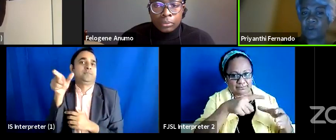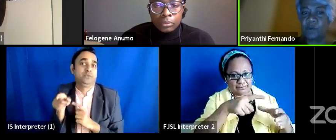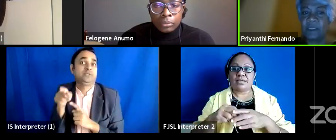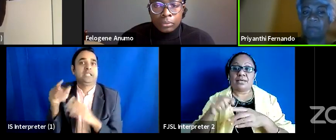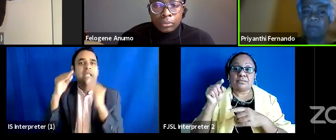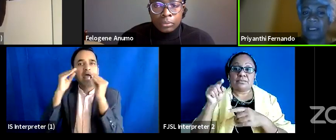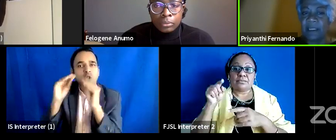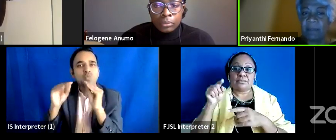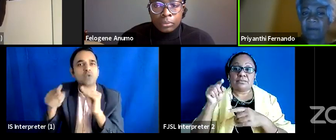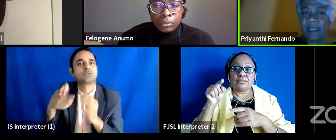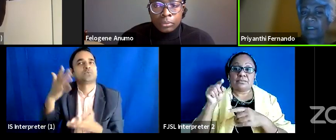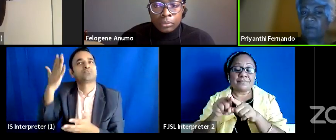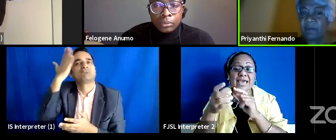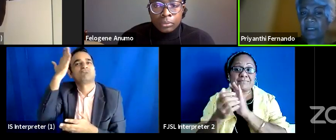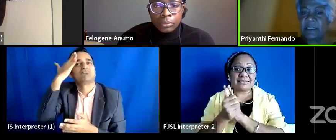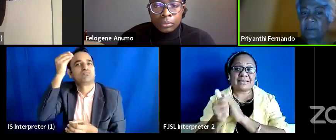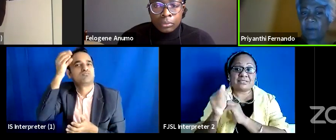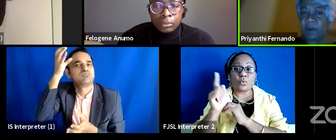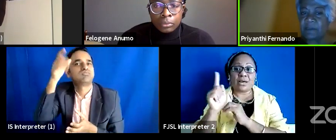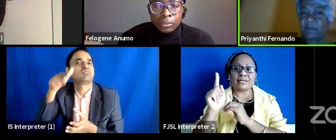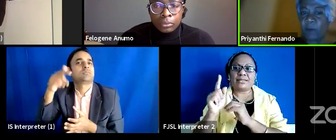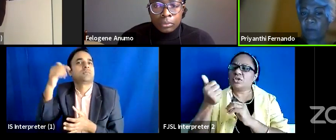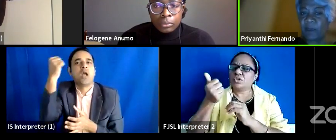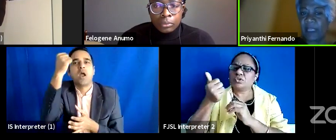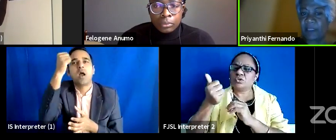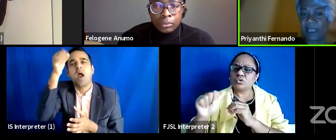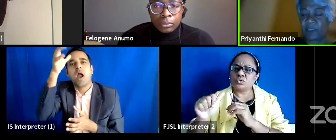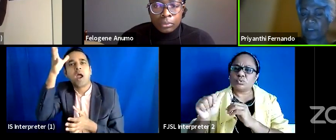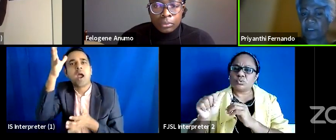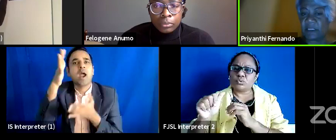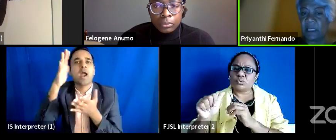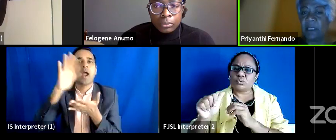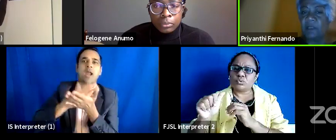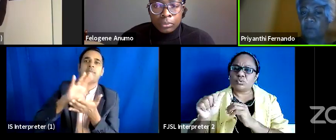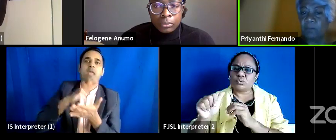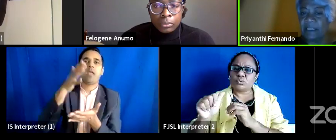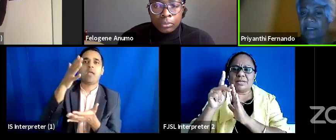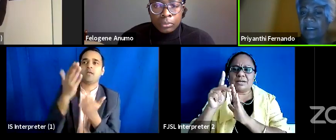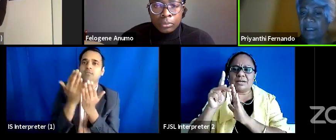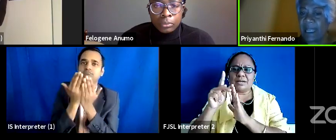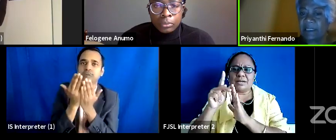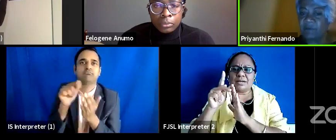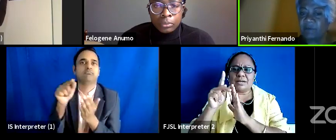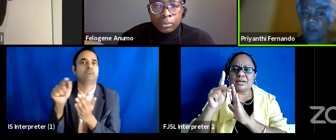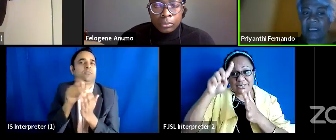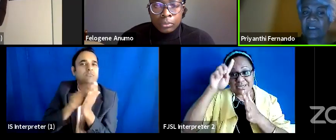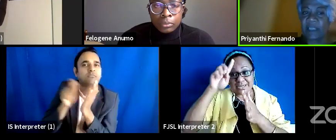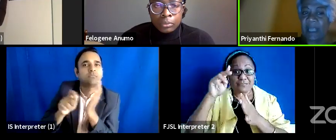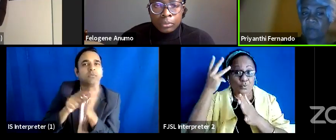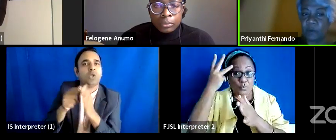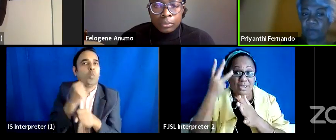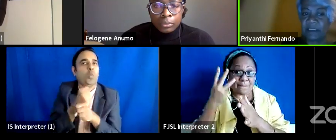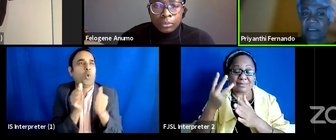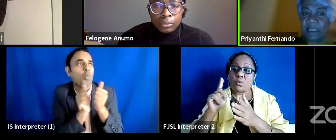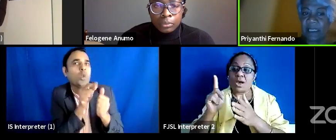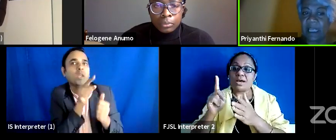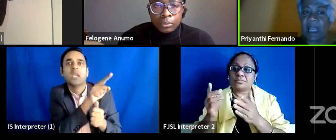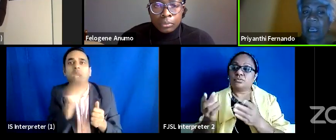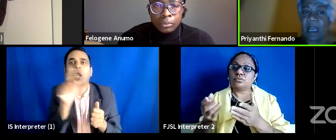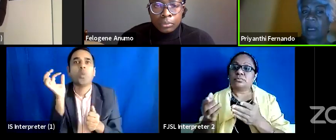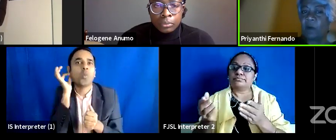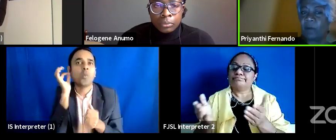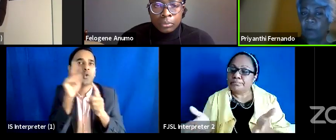expertise to use liberating feminist popular education to build collective knowledge and